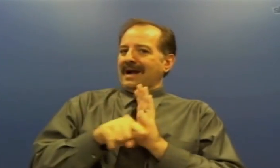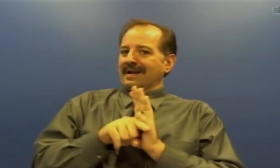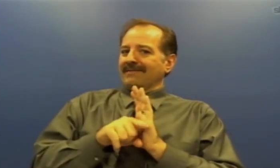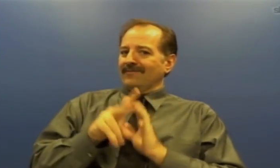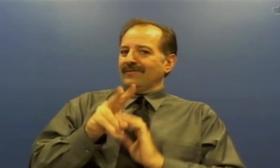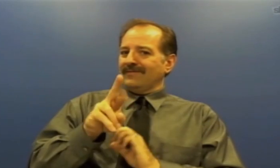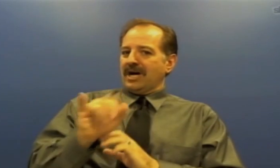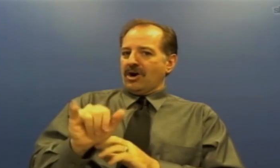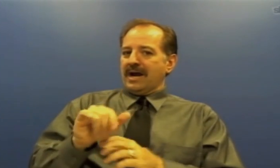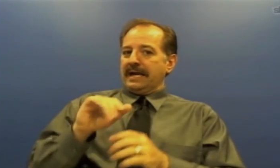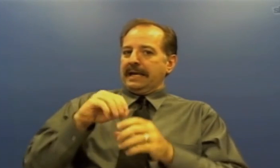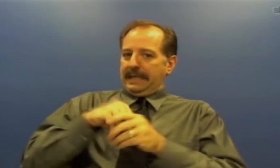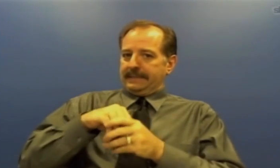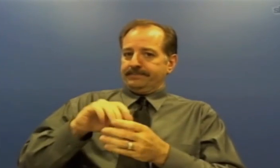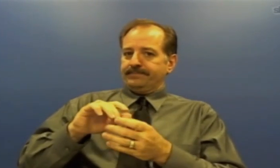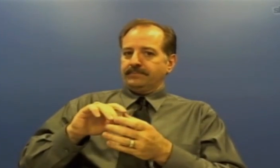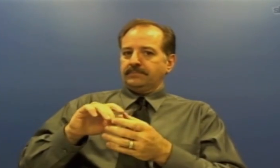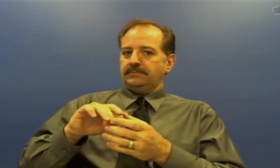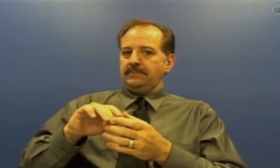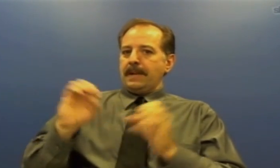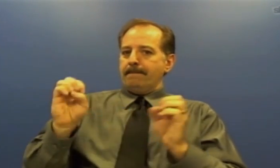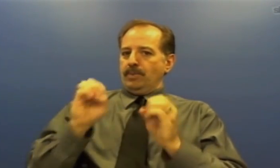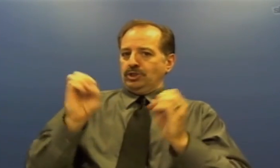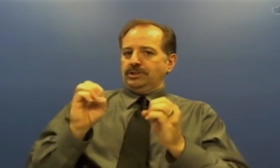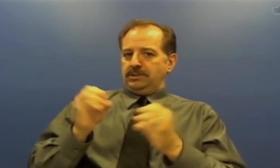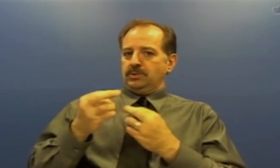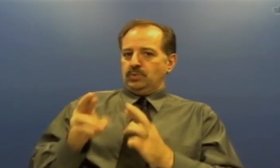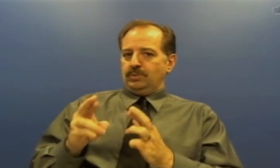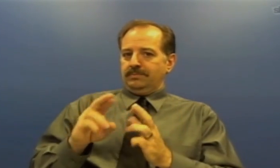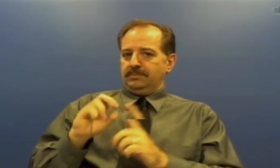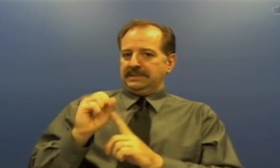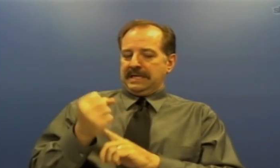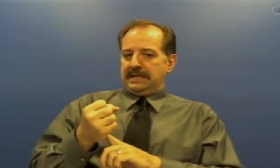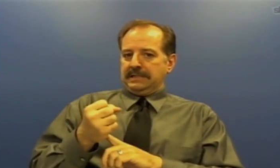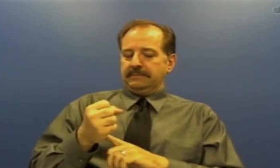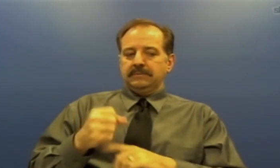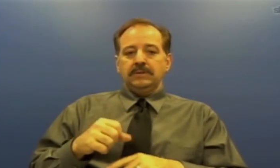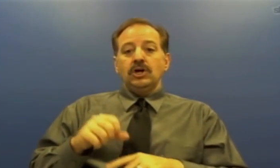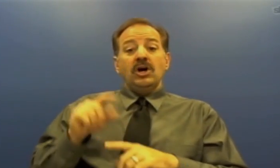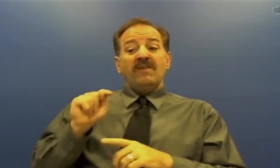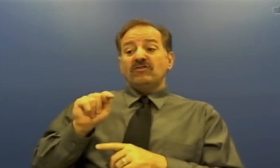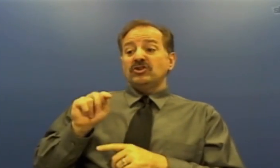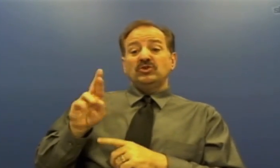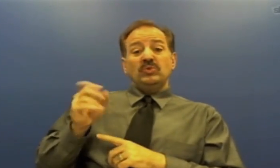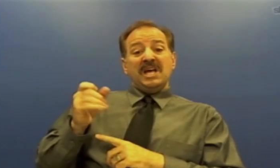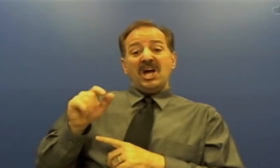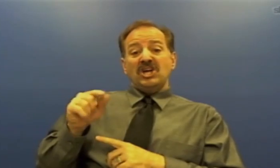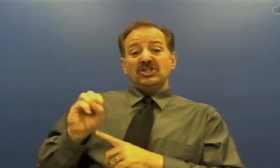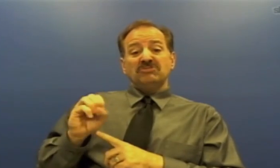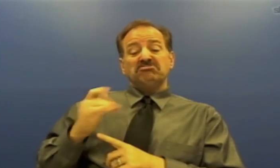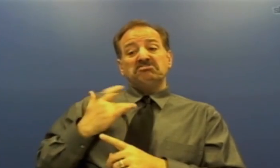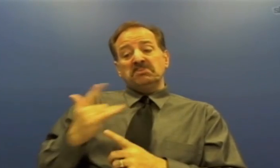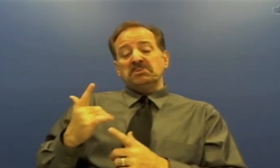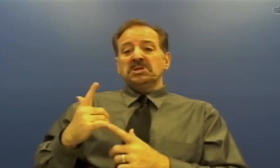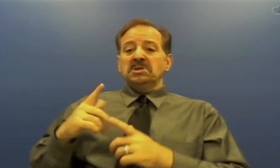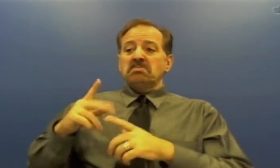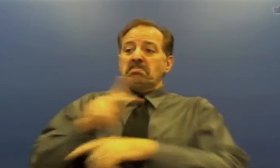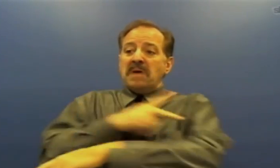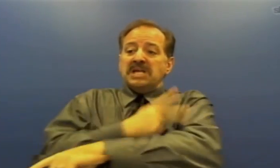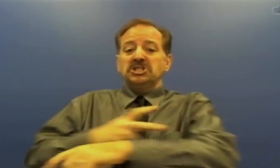see it clearly. So that is one of the disadvantages of VRI in an emergency room situation. In a